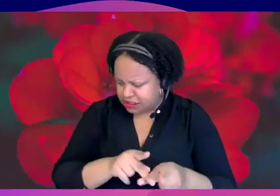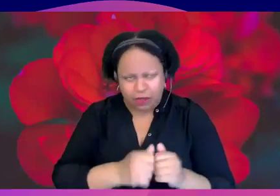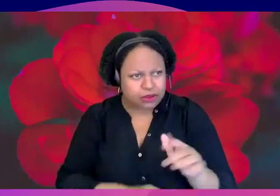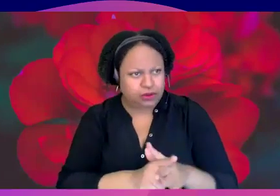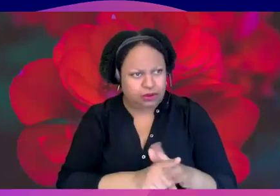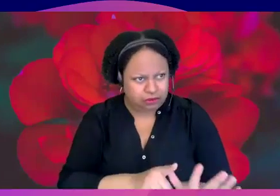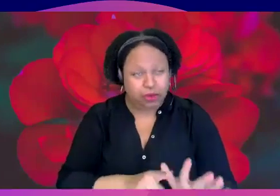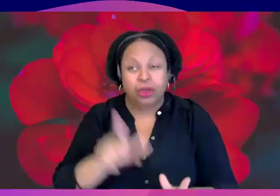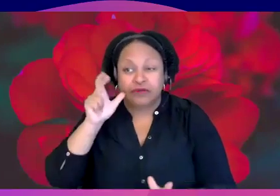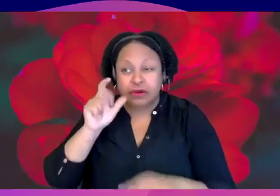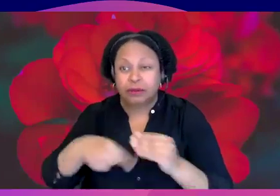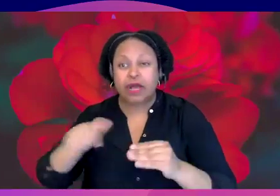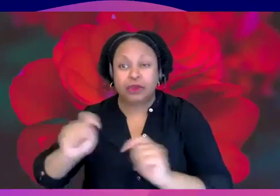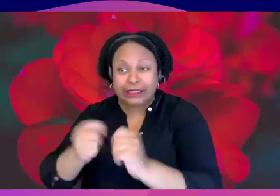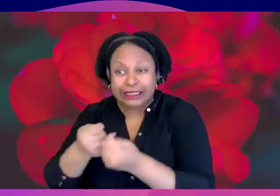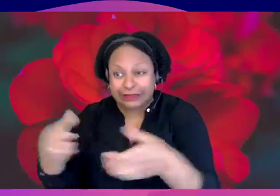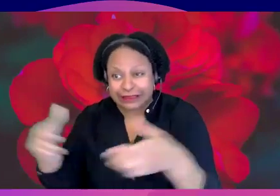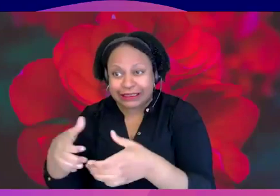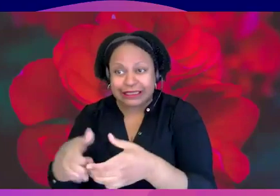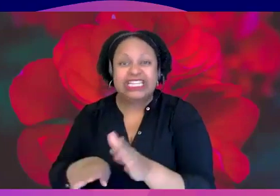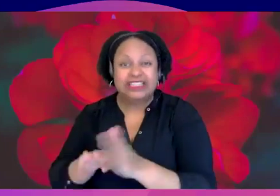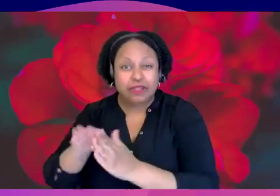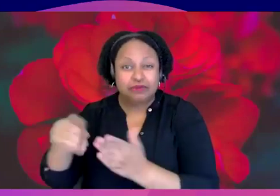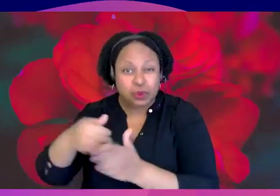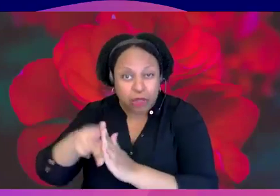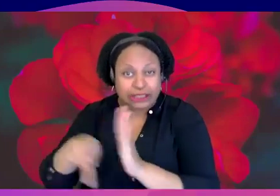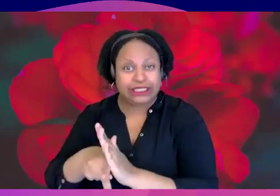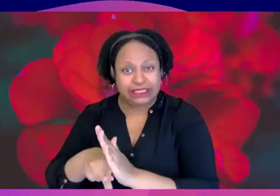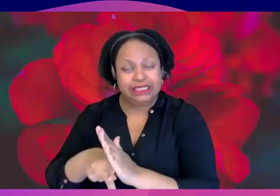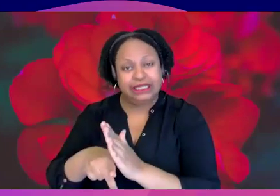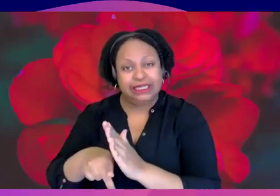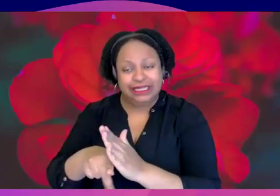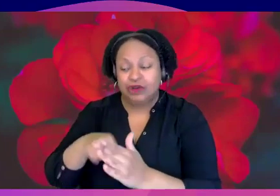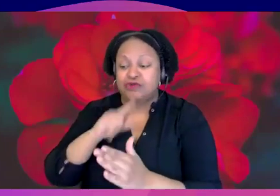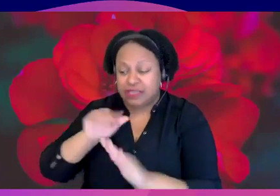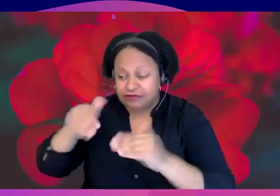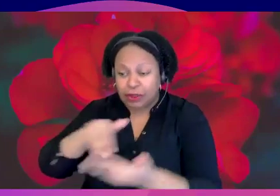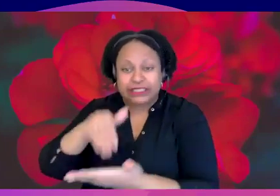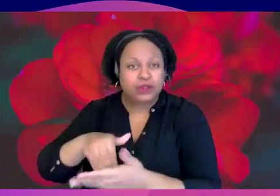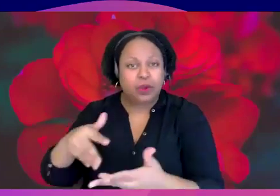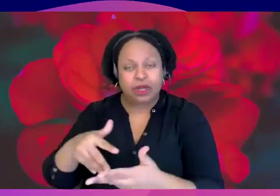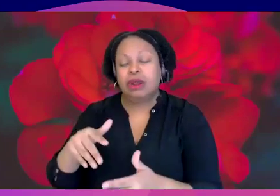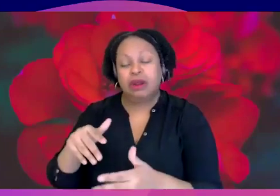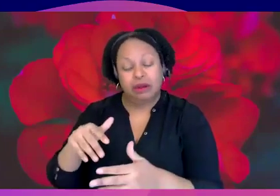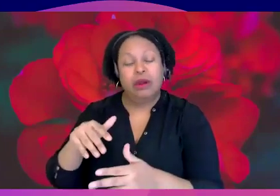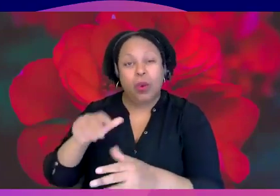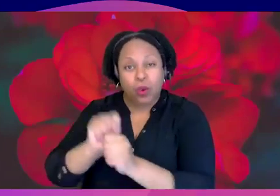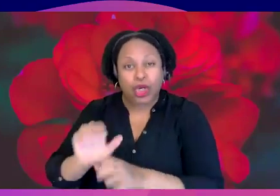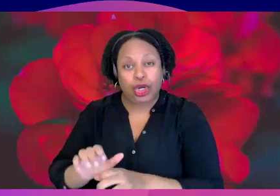about teams coming together to develop policies and practices and center worker well-being, as we saw with the collective care